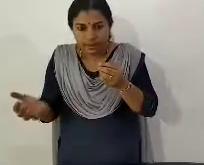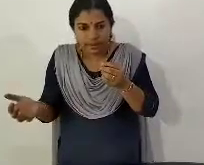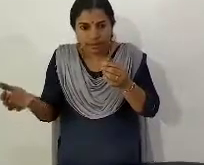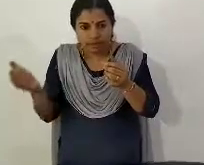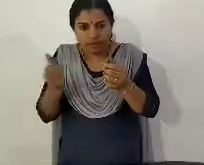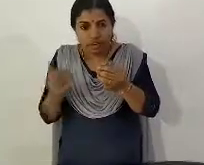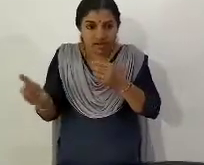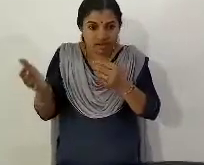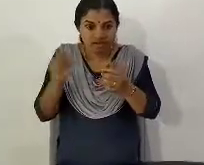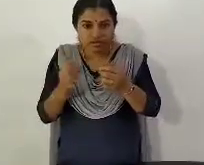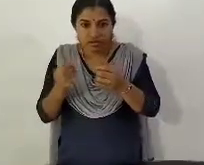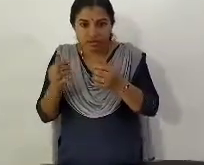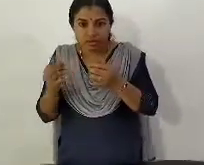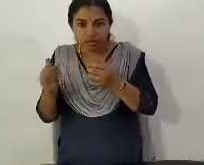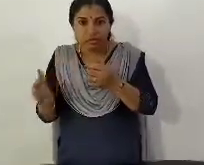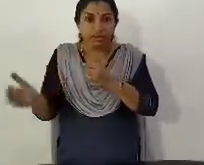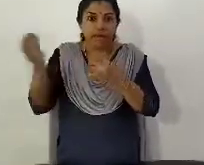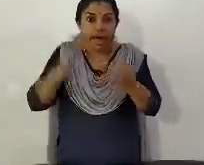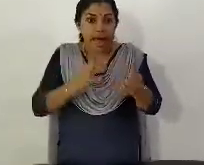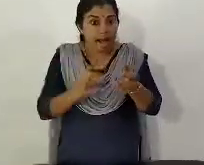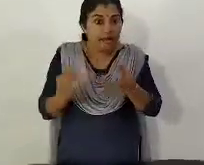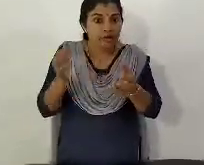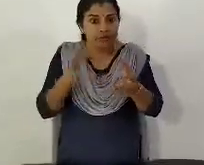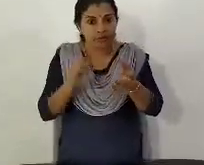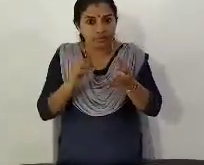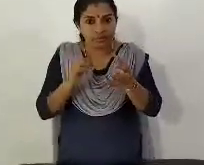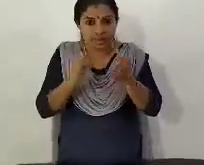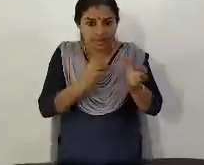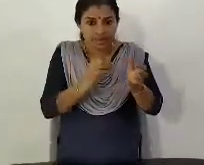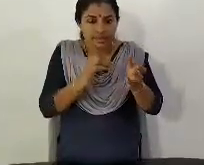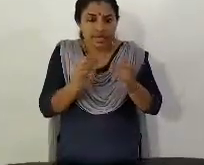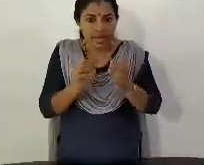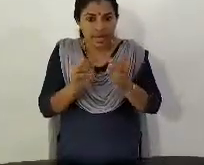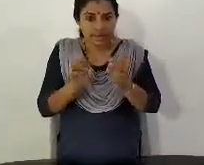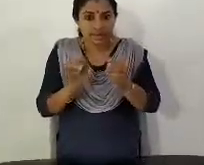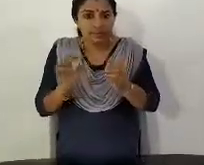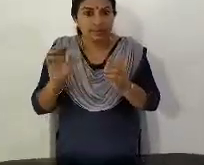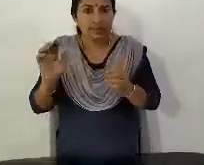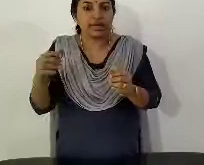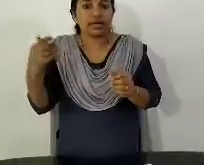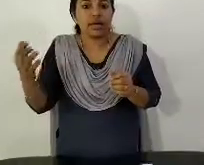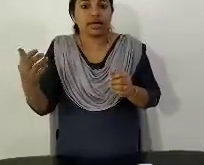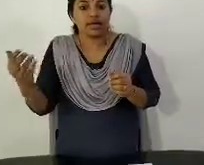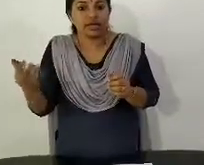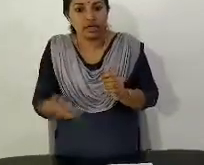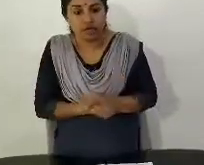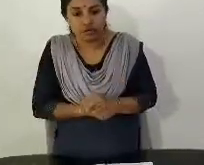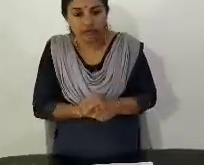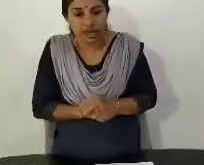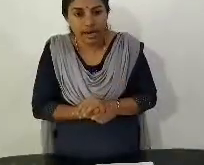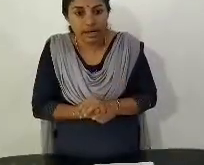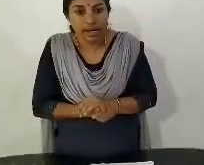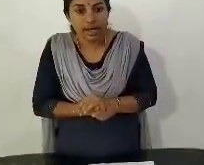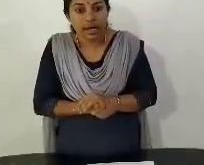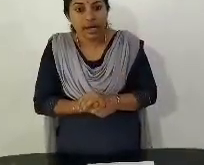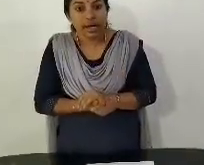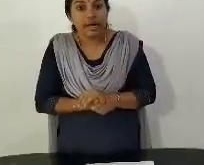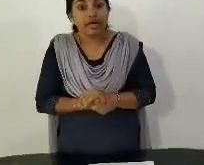the features could be added to it and the clarity of the